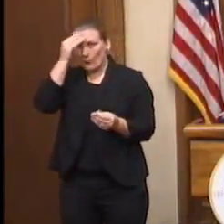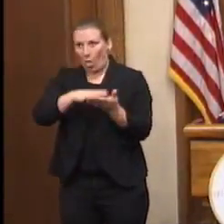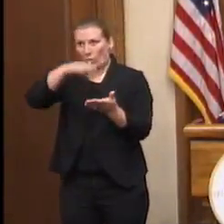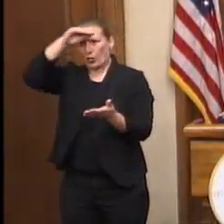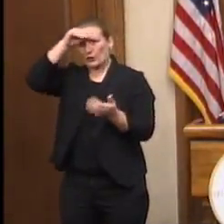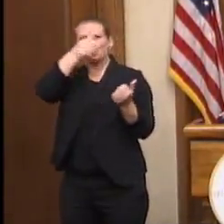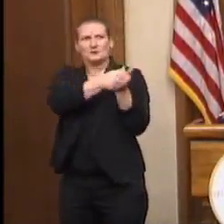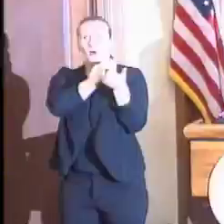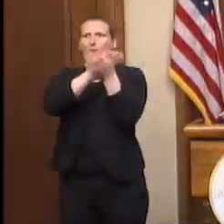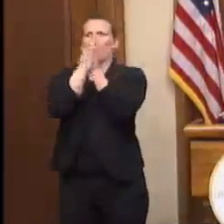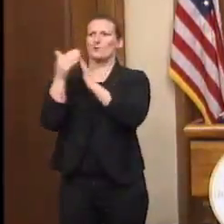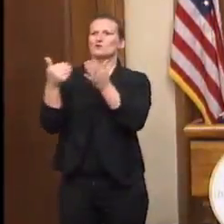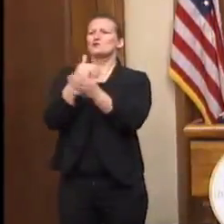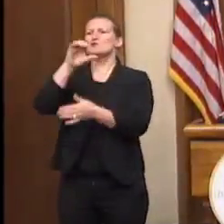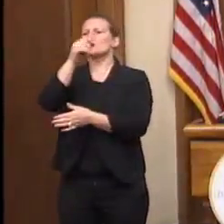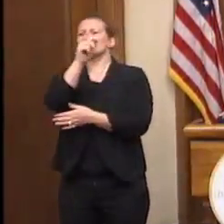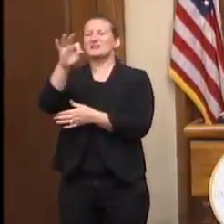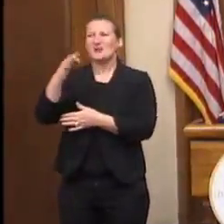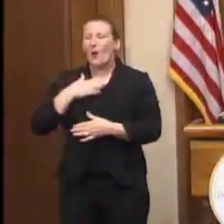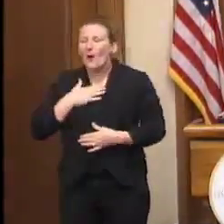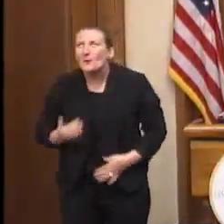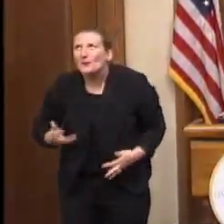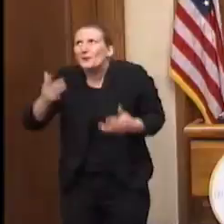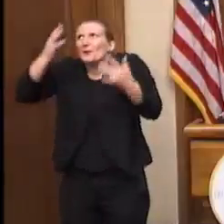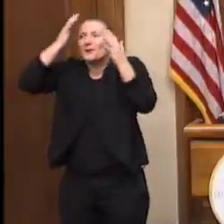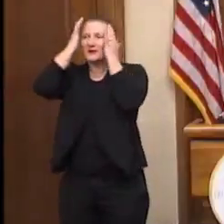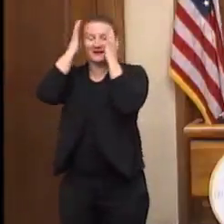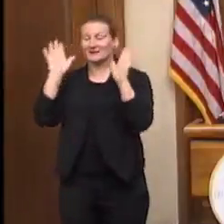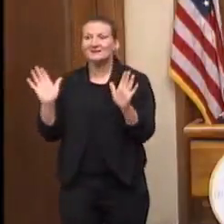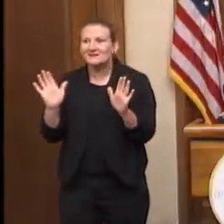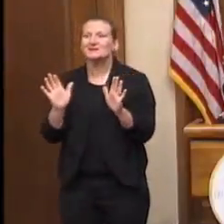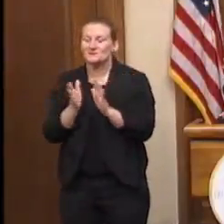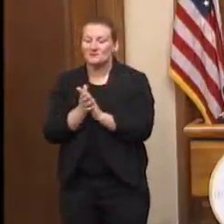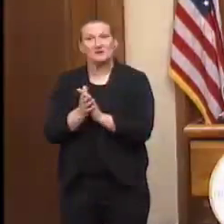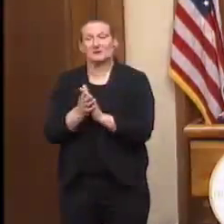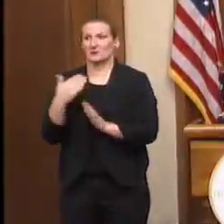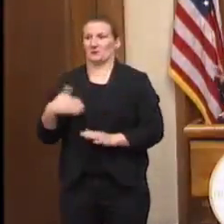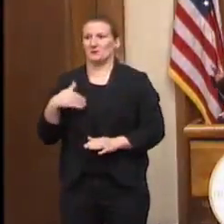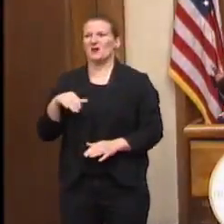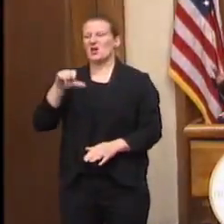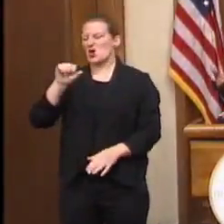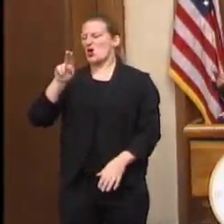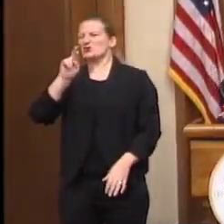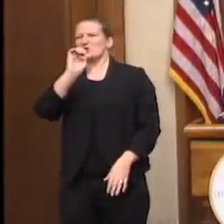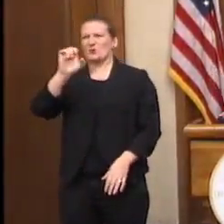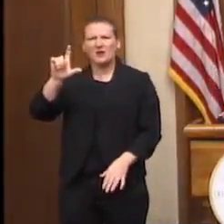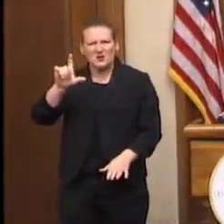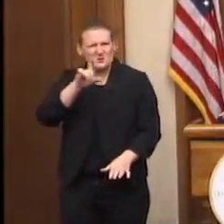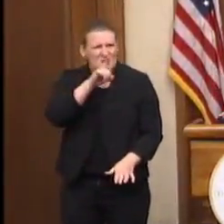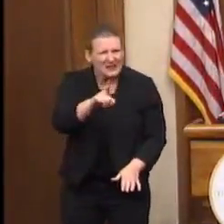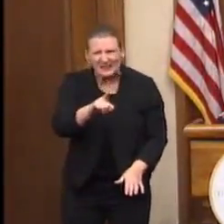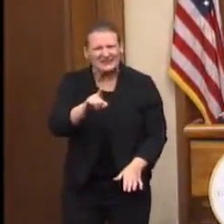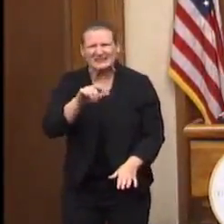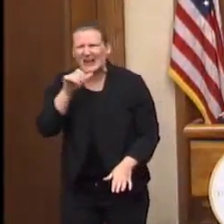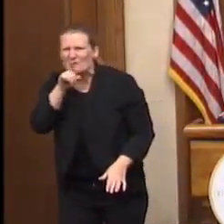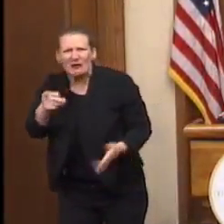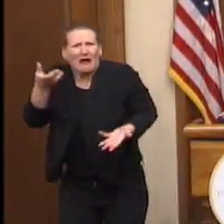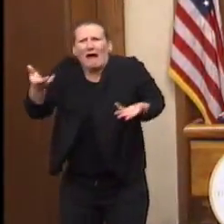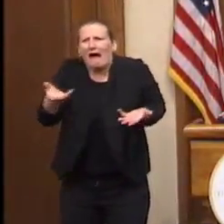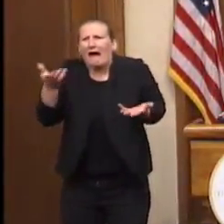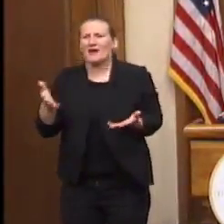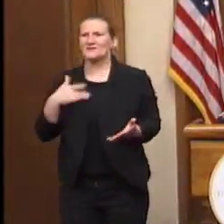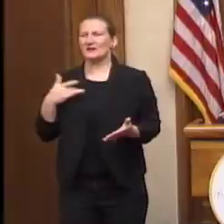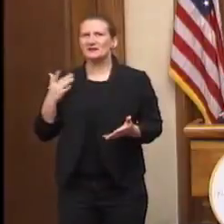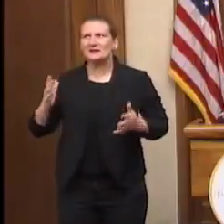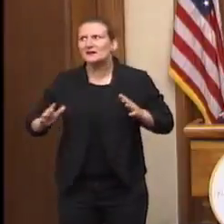overwhelming. As we talked, I was trying to actually, it was surreal. I kind of felt like, well, is this true or not? But certainly